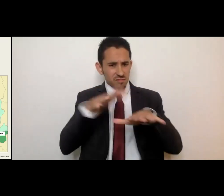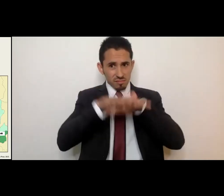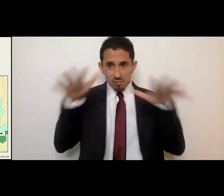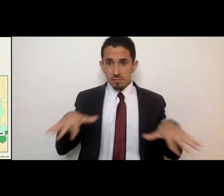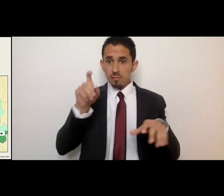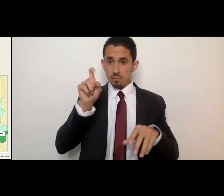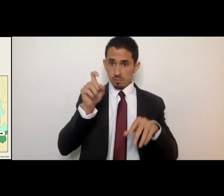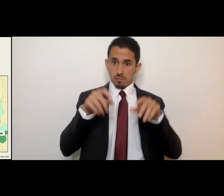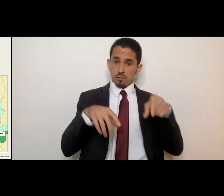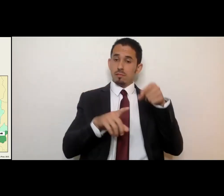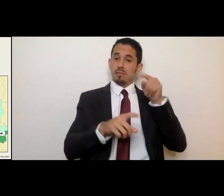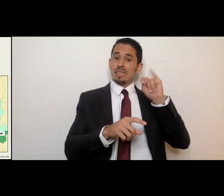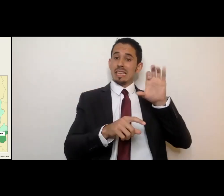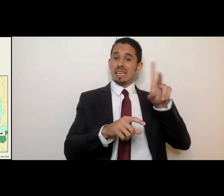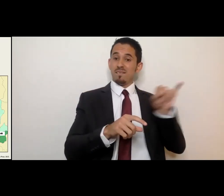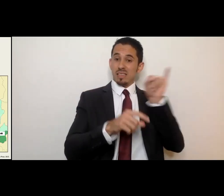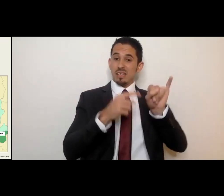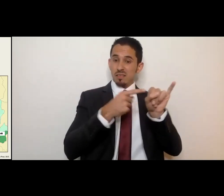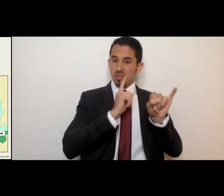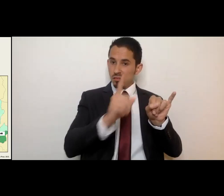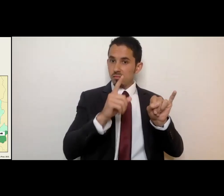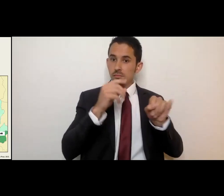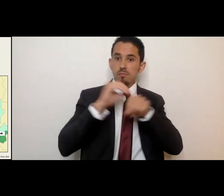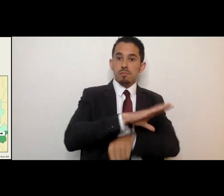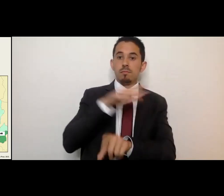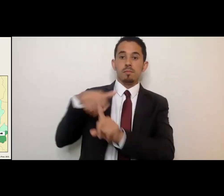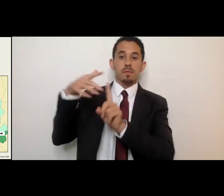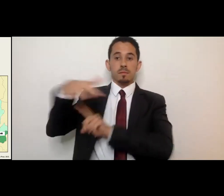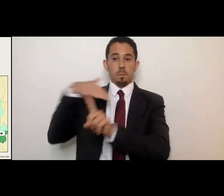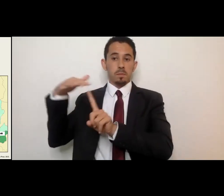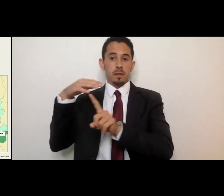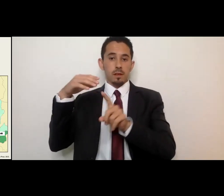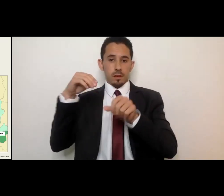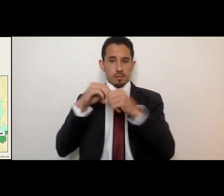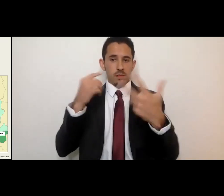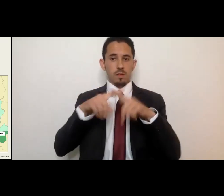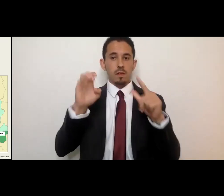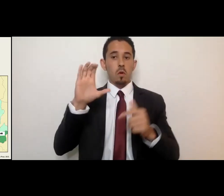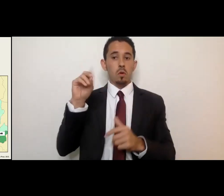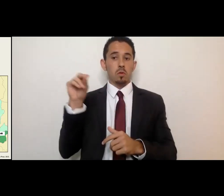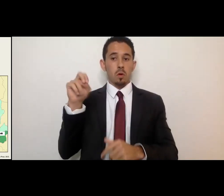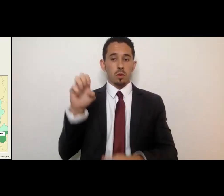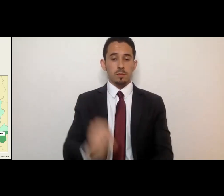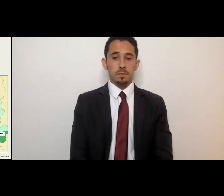The goal of the study was to understand if there's a distinction between tick infection and environment,